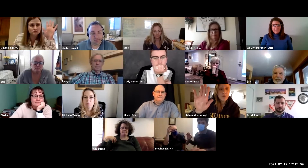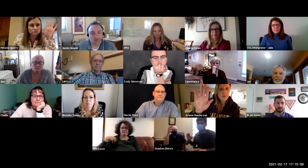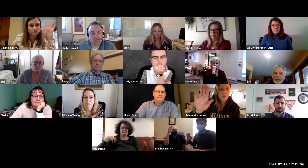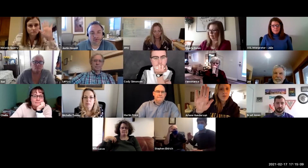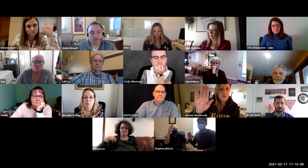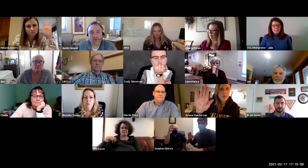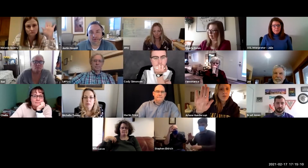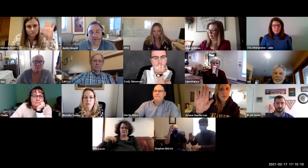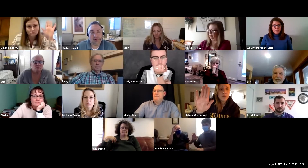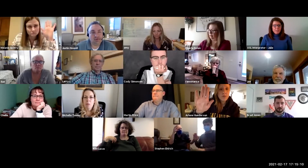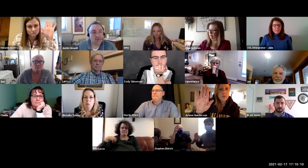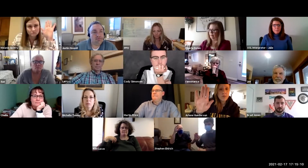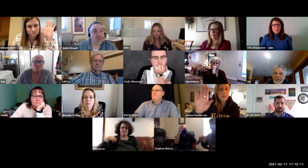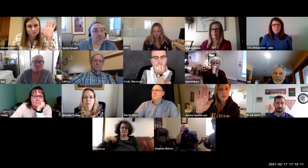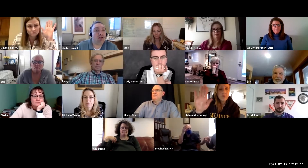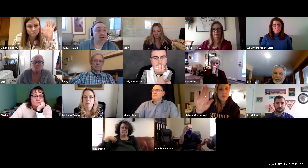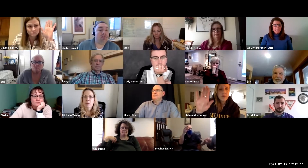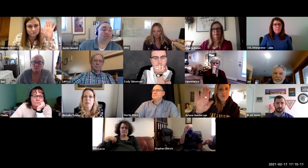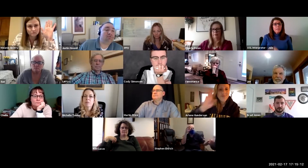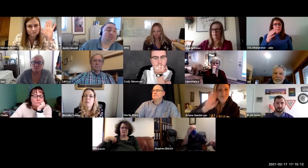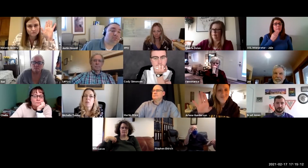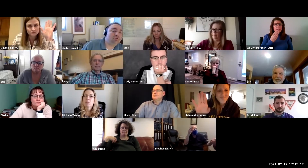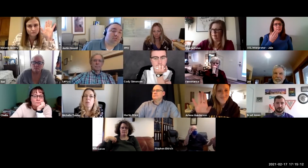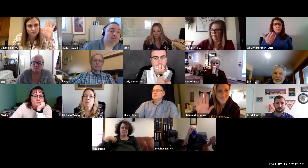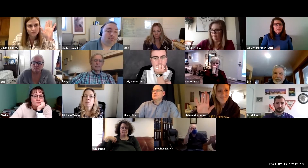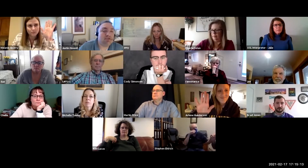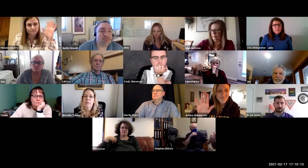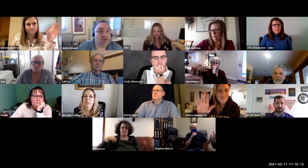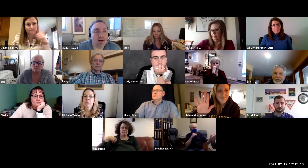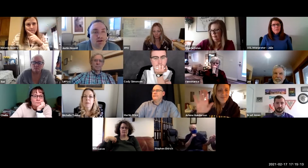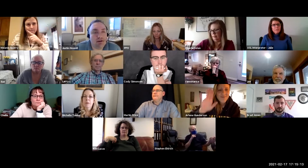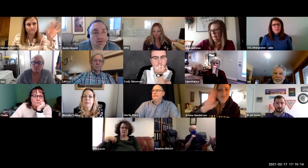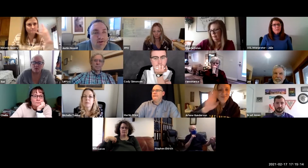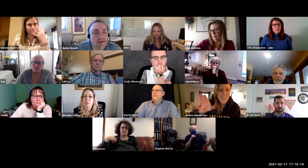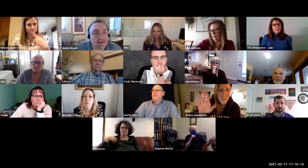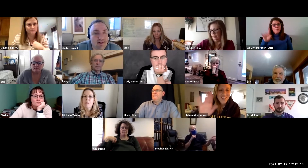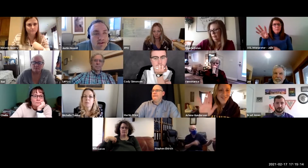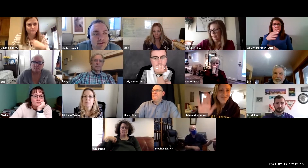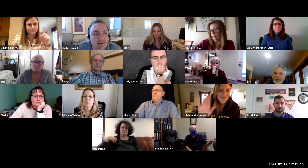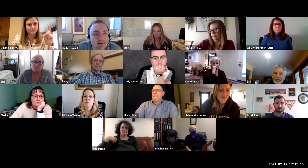Melanie is trying to say something. Melanie, let me spotlight you.